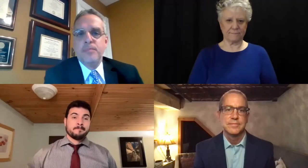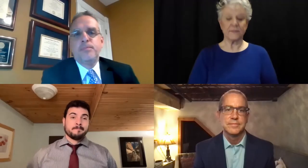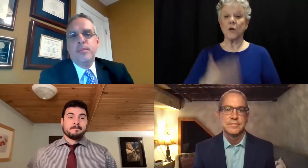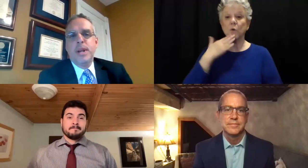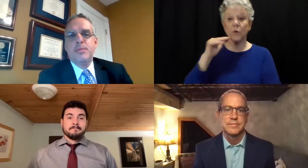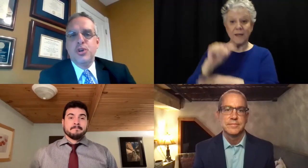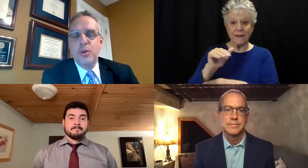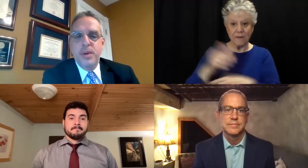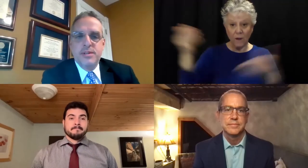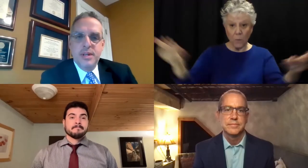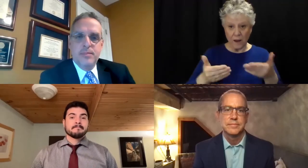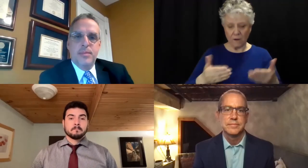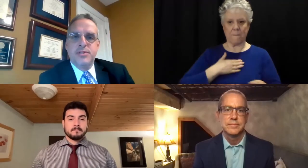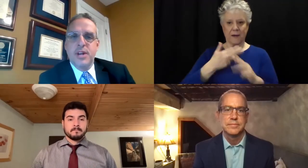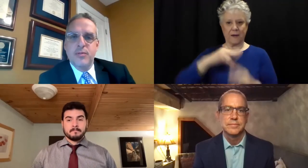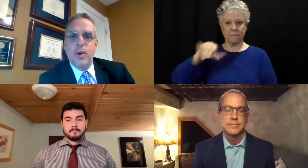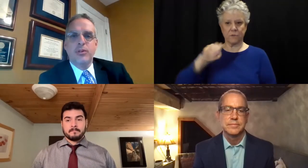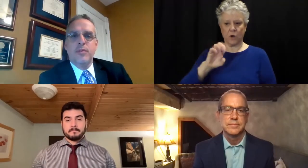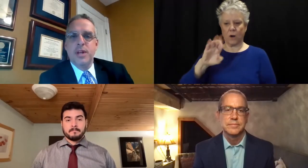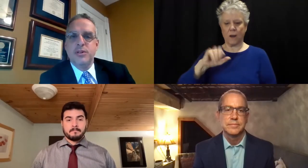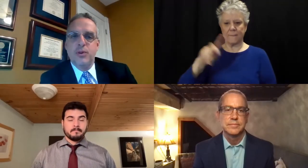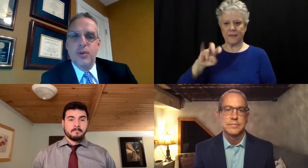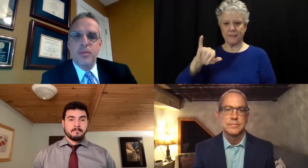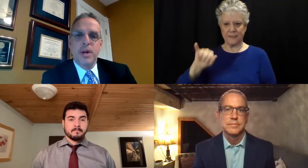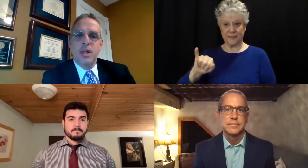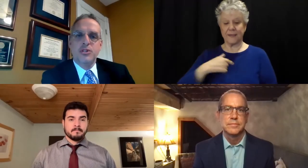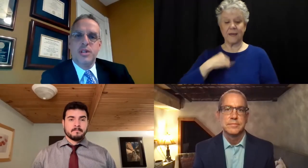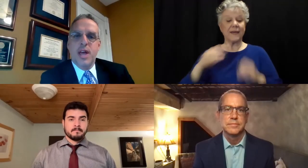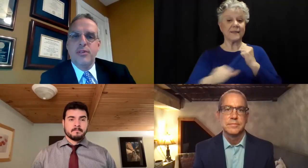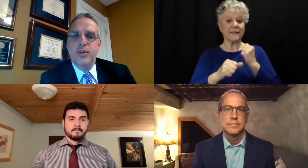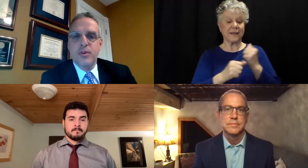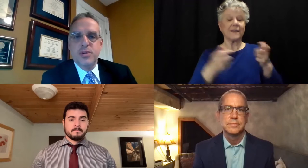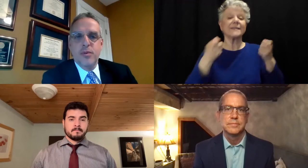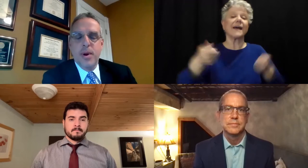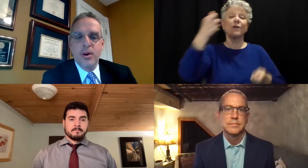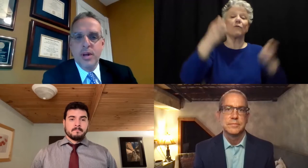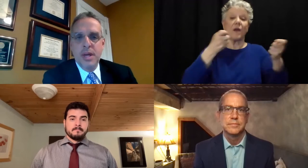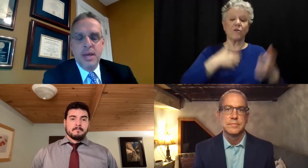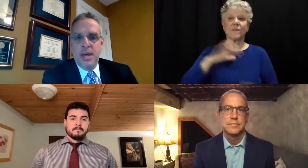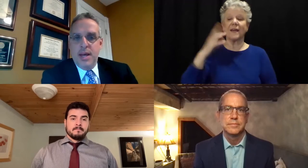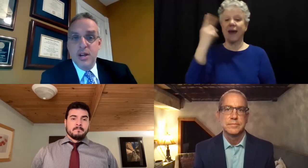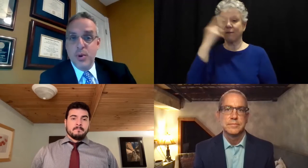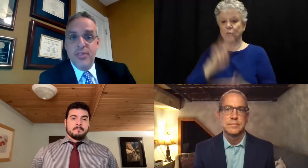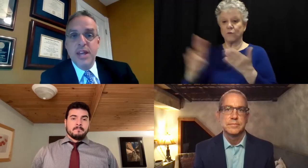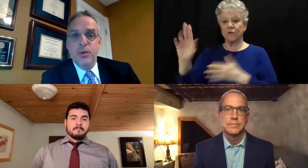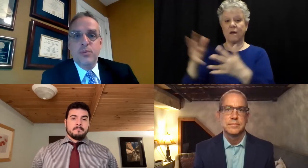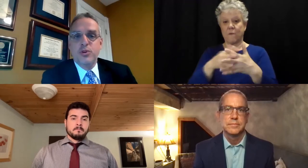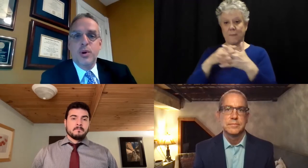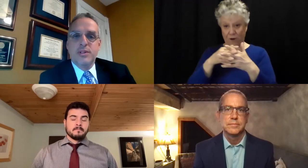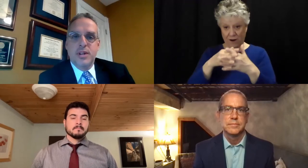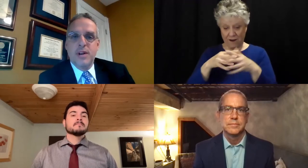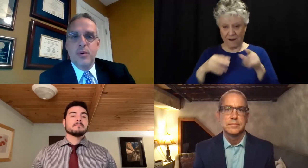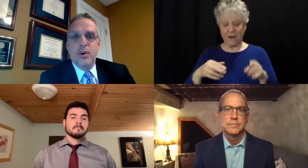Good evening, welcome. My name is Joe Capizzi. I'm the Executive Director of the Institute for Human Ecology at the Catholic University of America. And I just want to thank